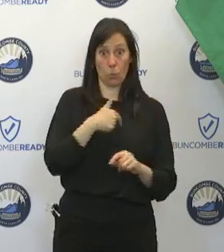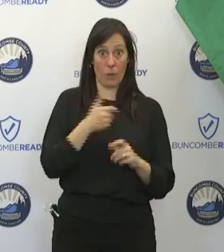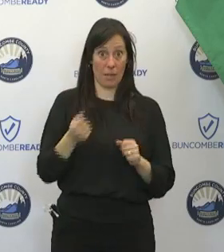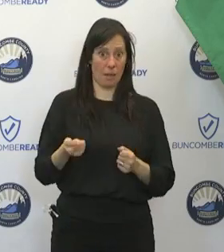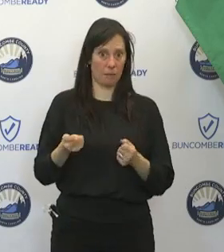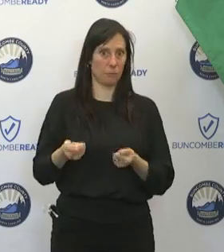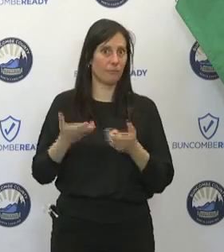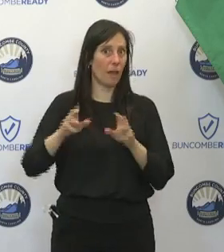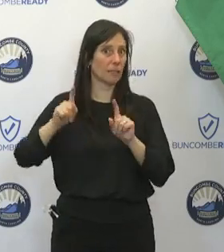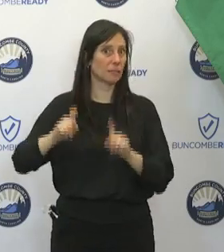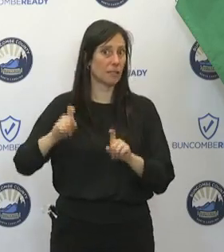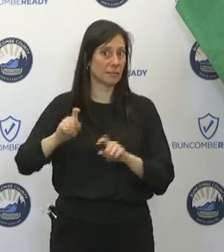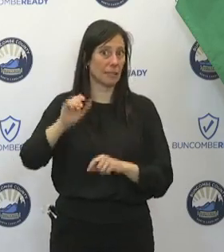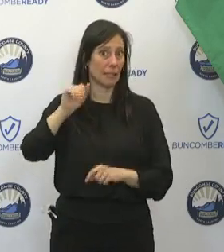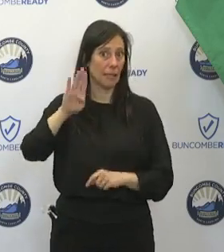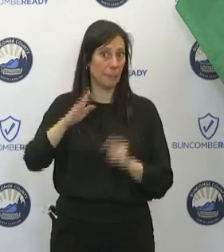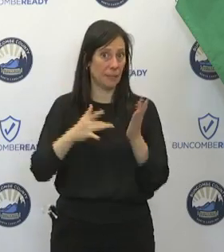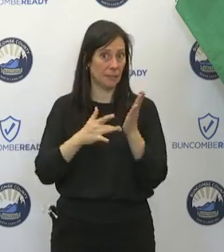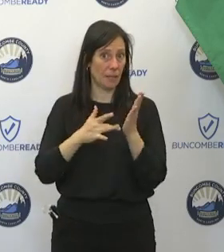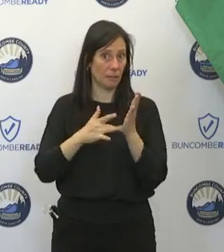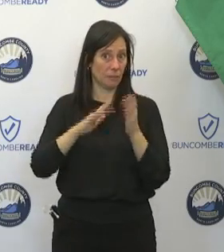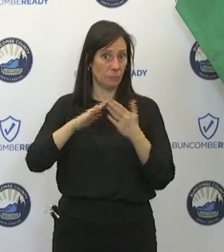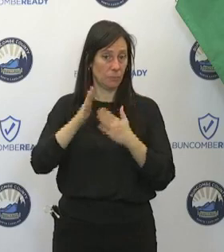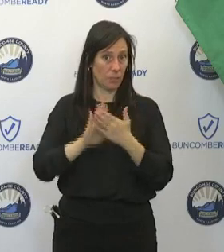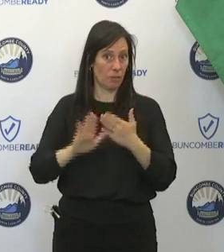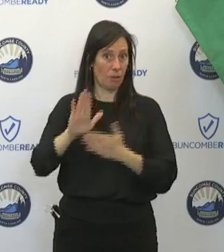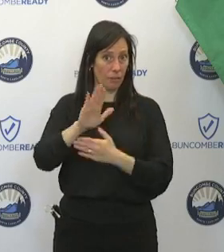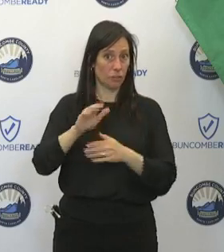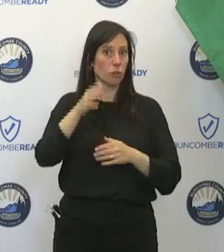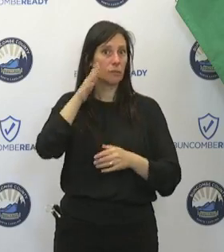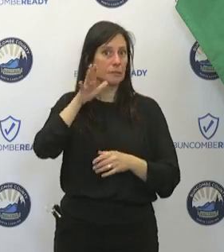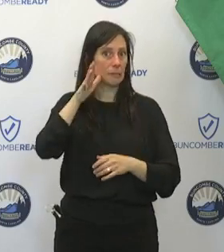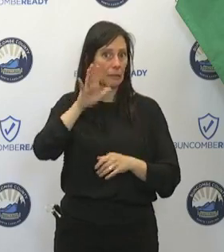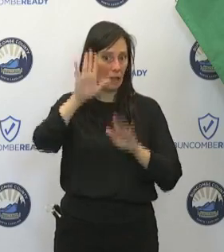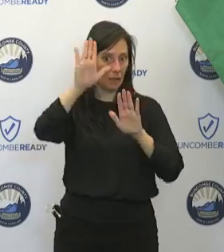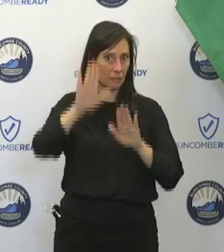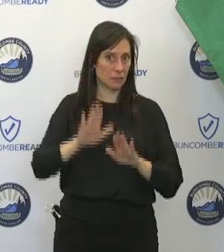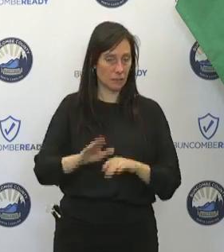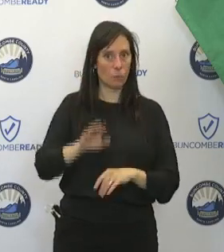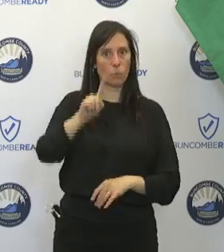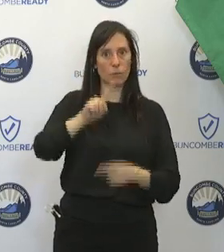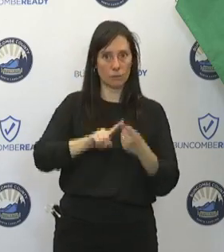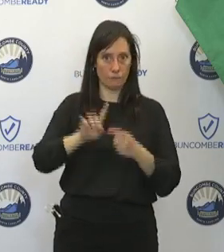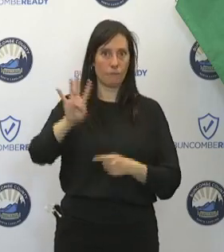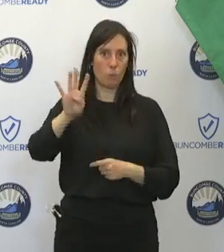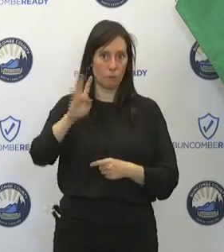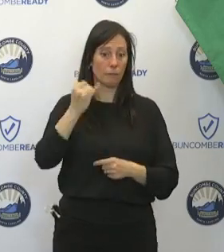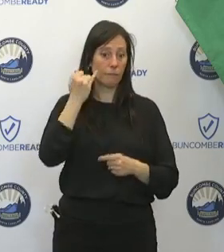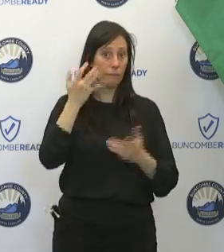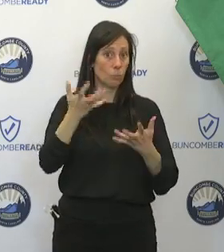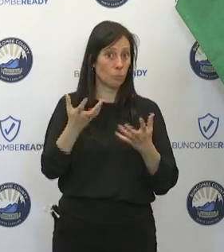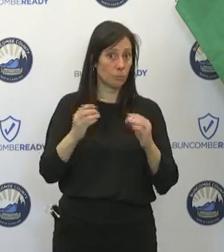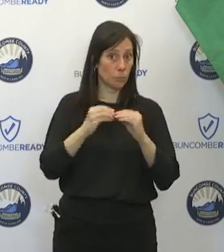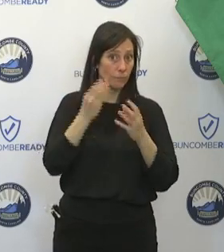on Sundays from 1 p.m. to 4 p.m. You can find out more at buncombeready.org.